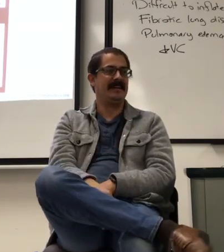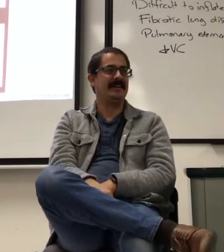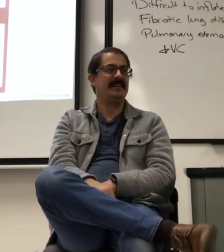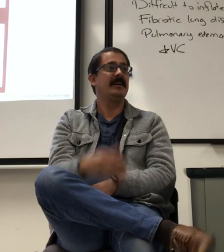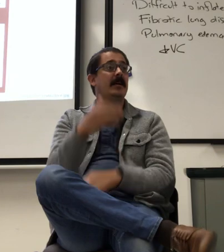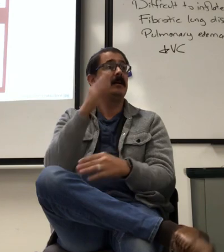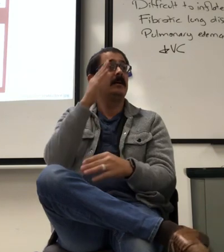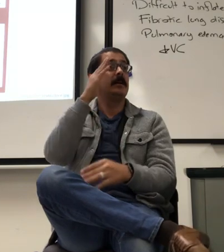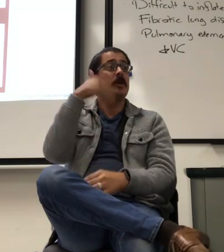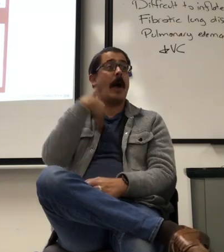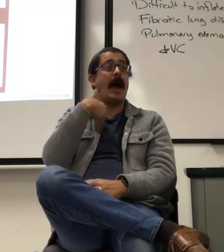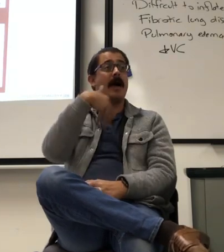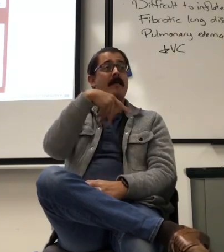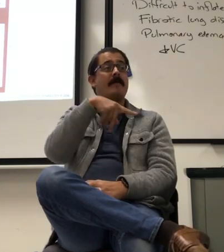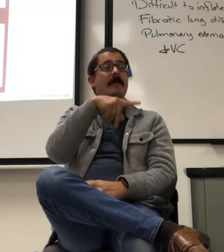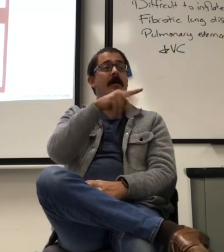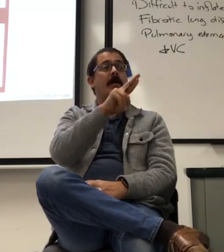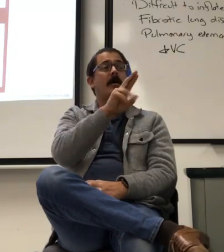proctorio,